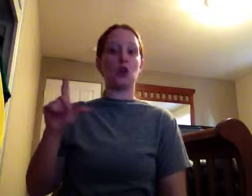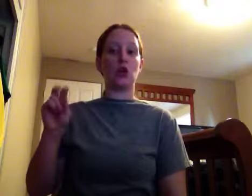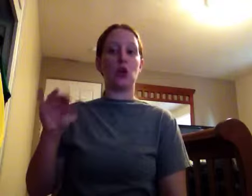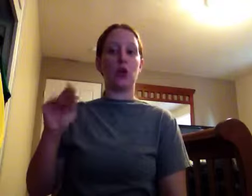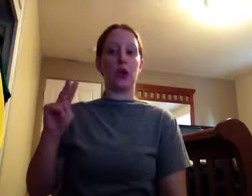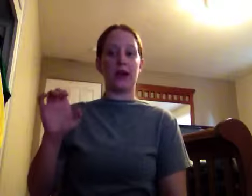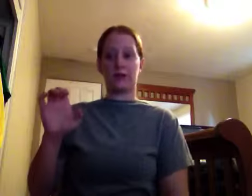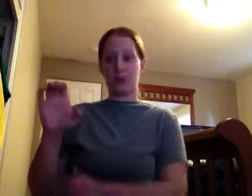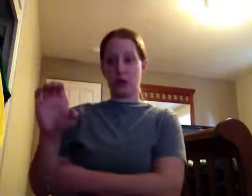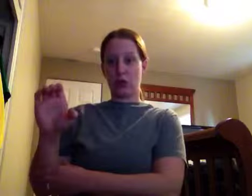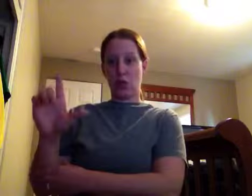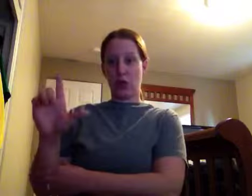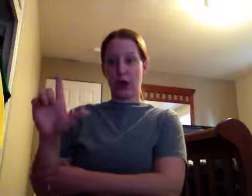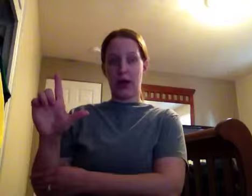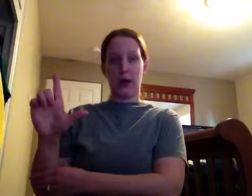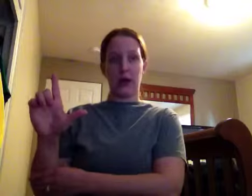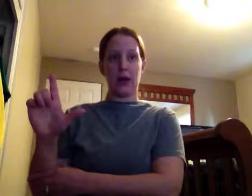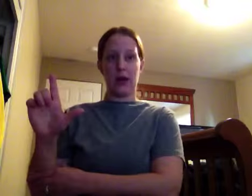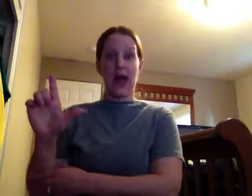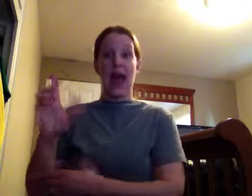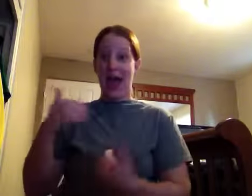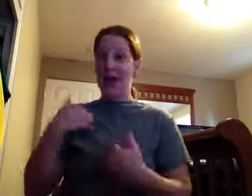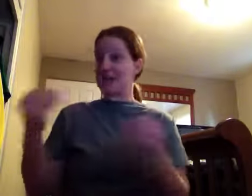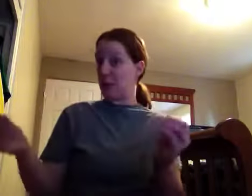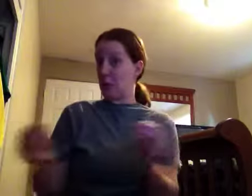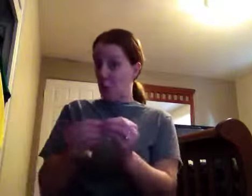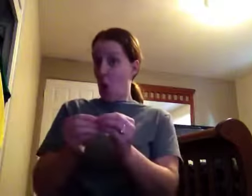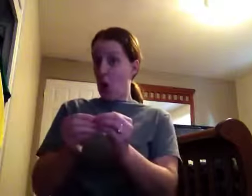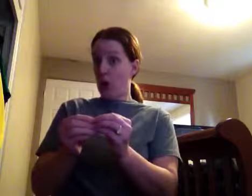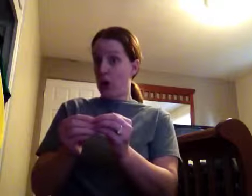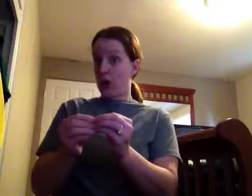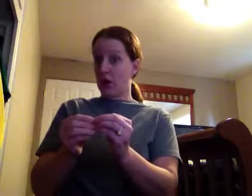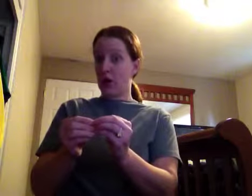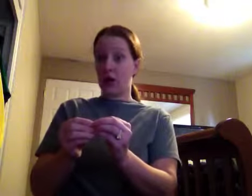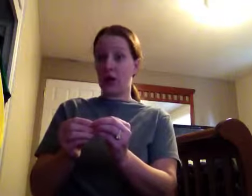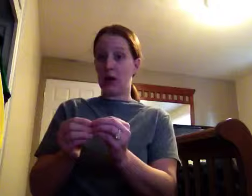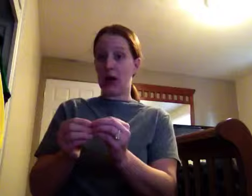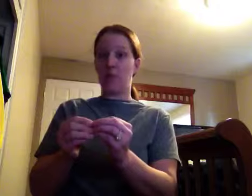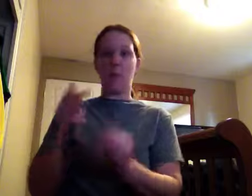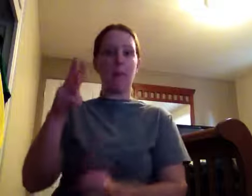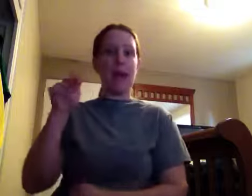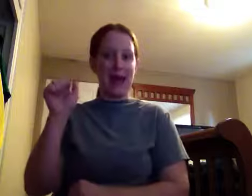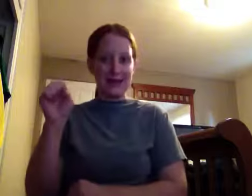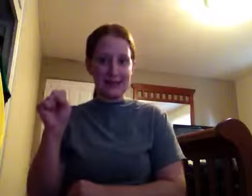going to take up more percentage-wise of my part over my whole.